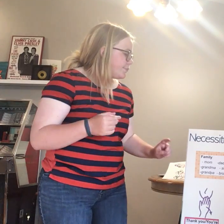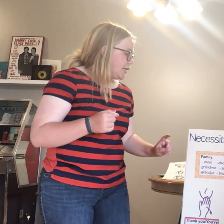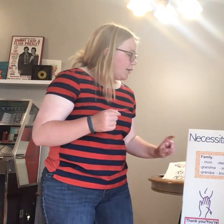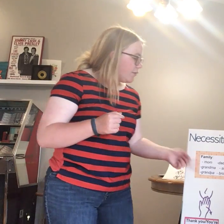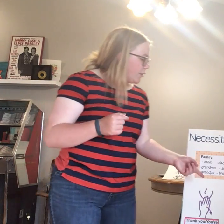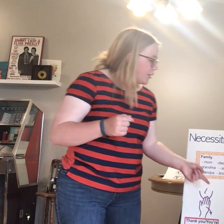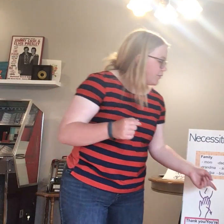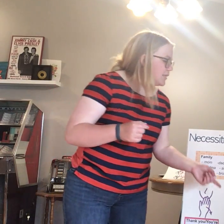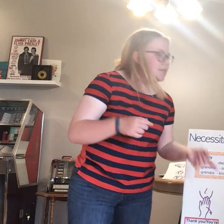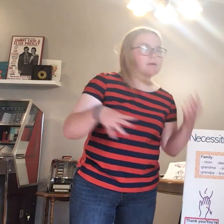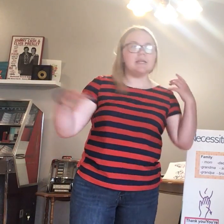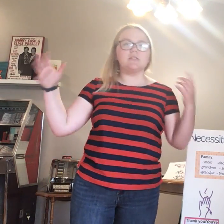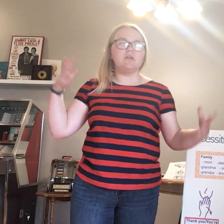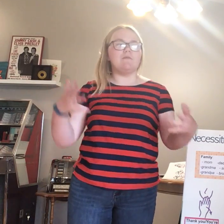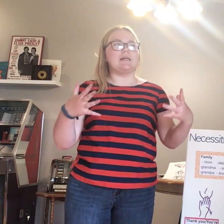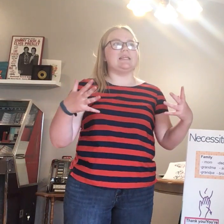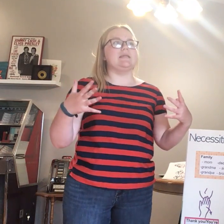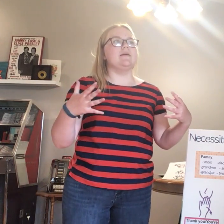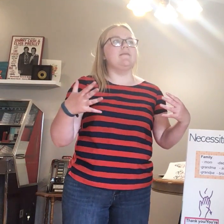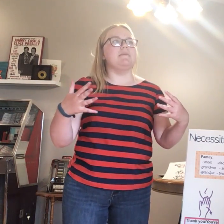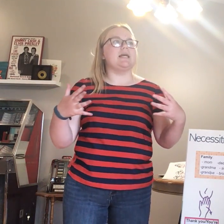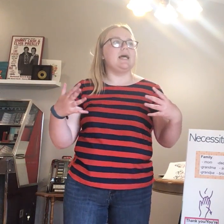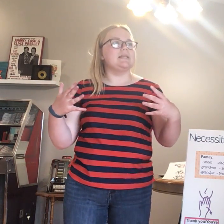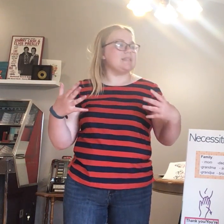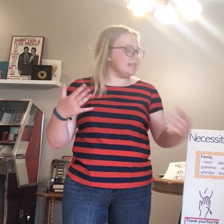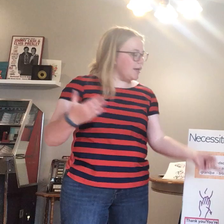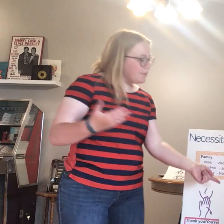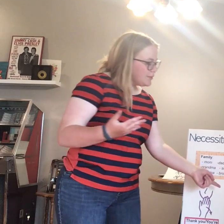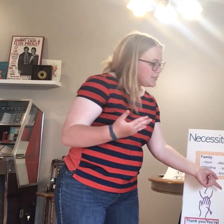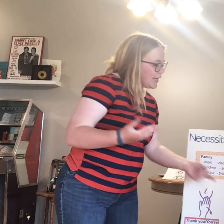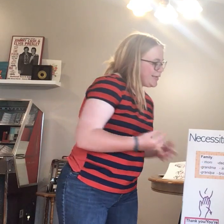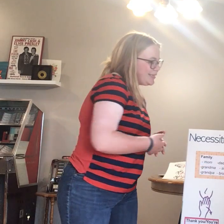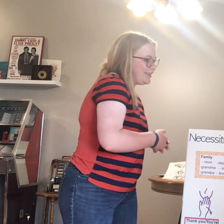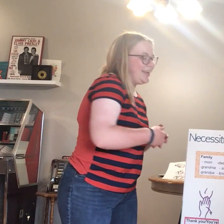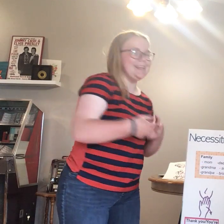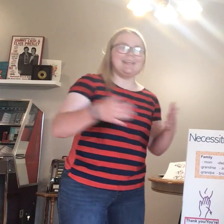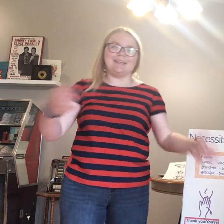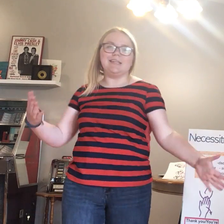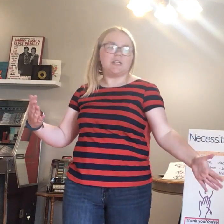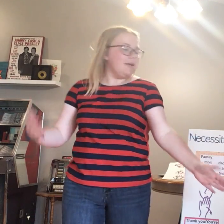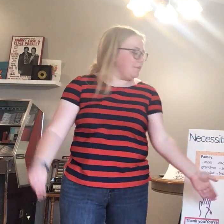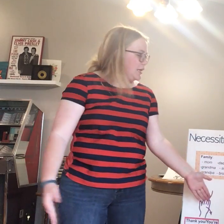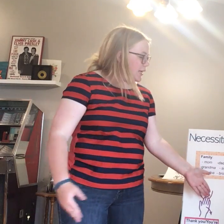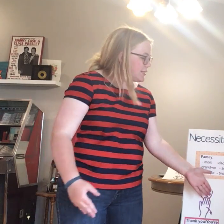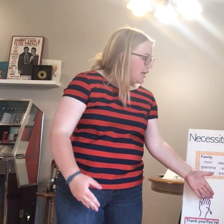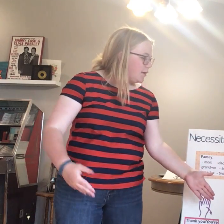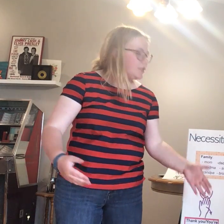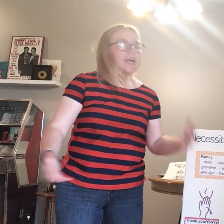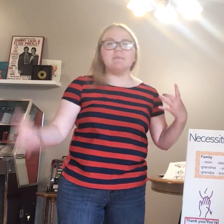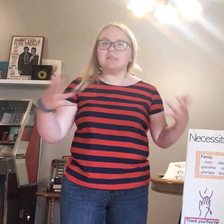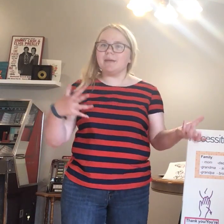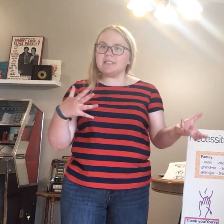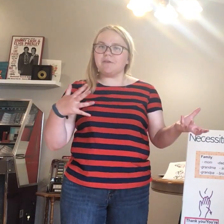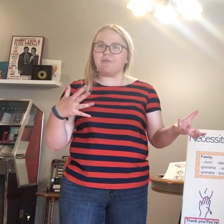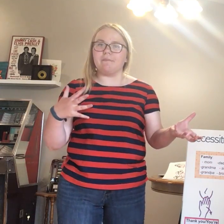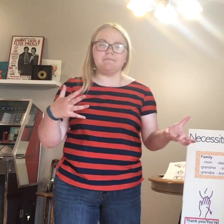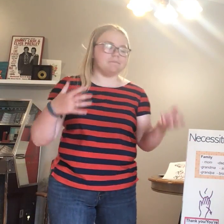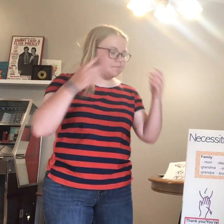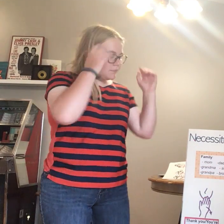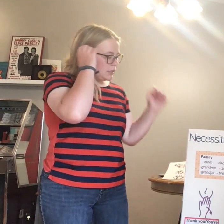Now, how are you? This is where it gets a little funky because that's how we would say it in English. But in ASL, the grammar's a bit different.